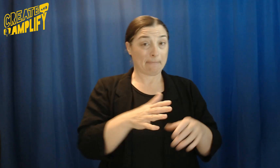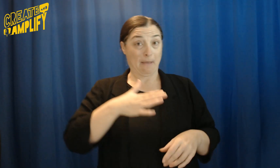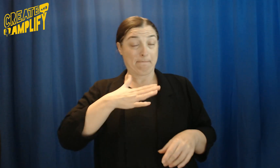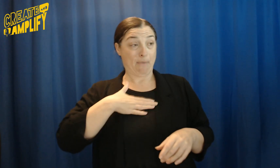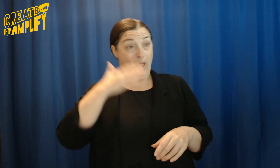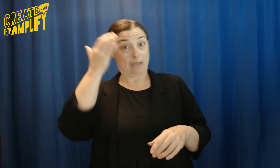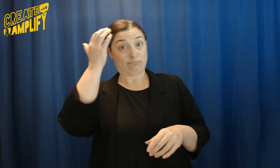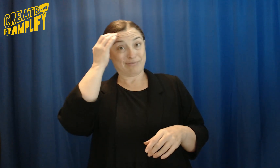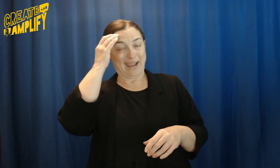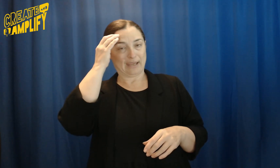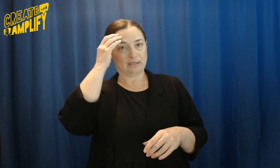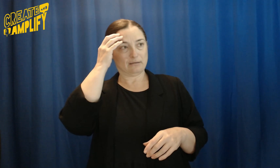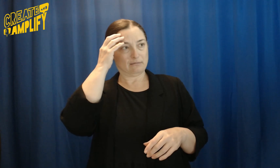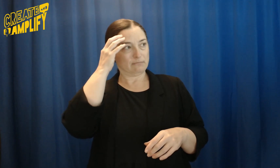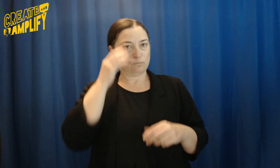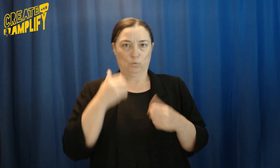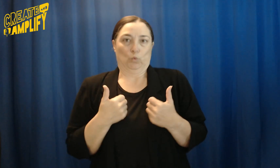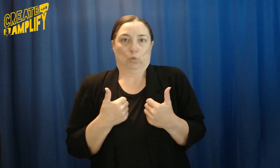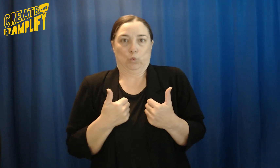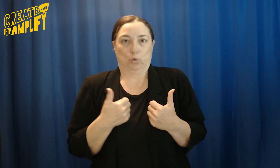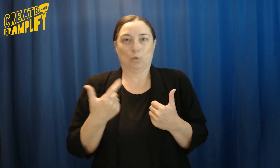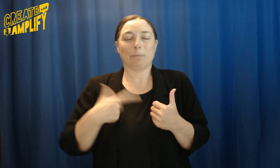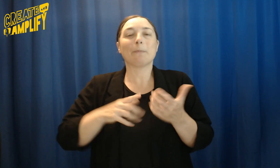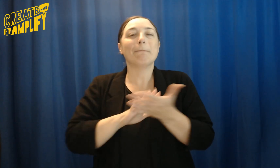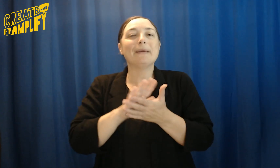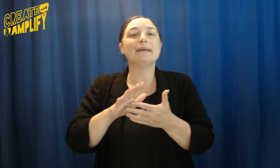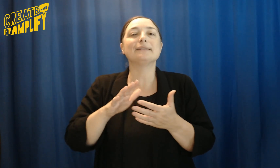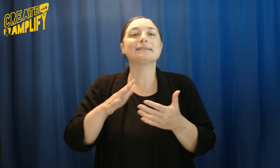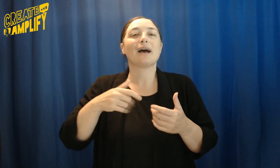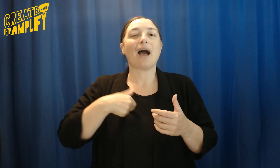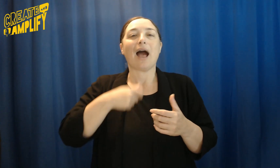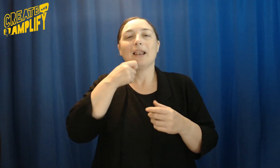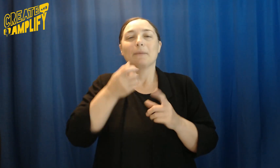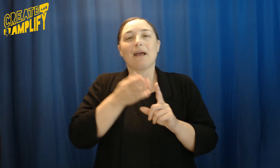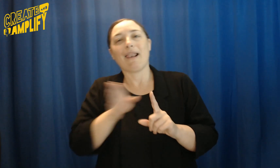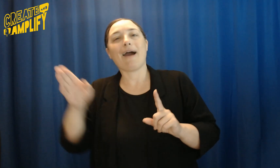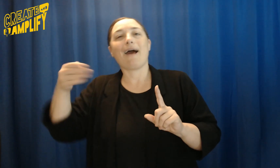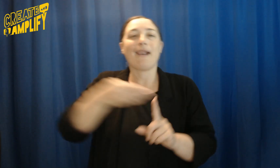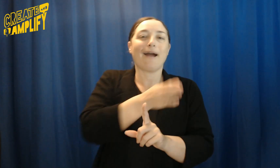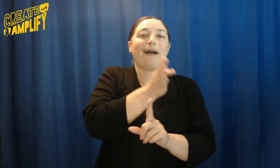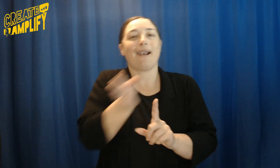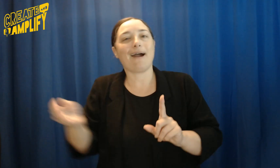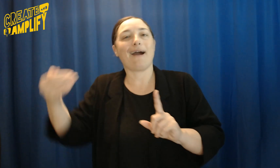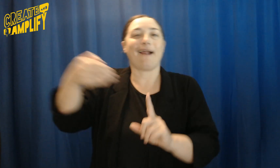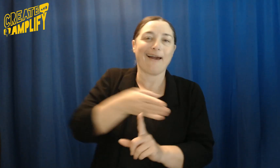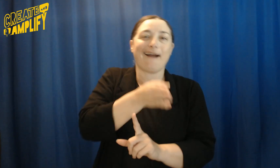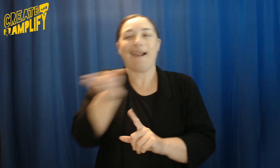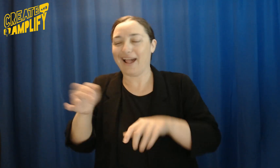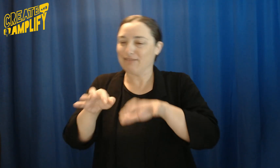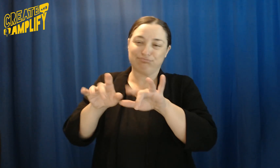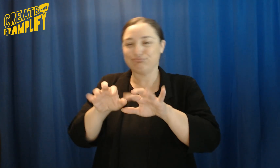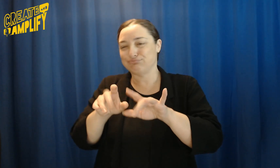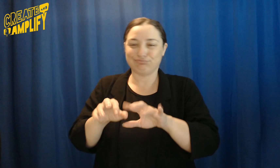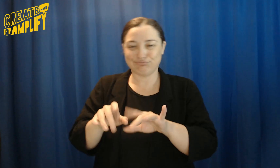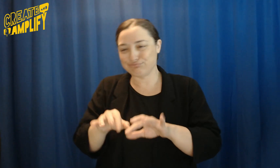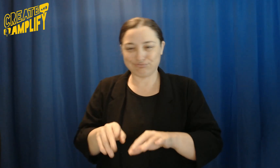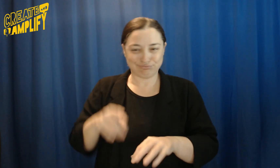productive because I got to go down all the garden paths that naturally pop up of interest to me, and explore all